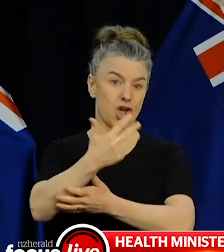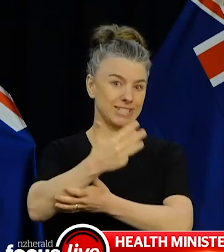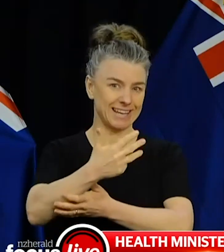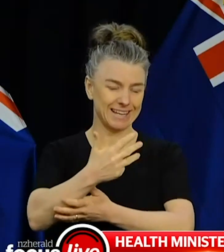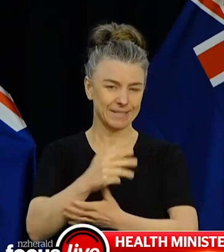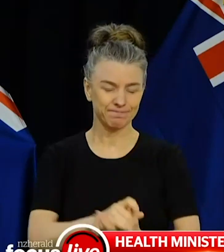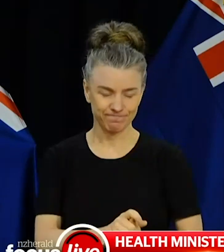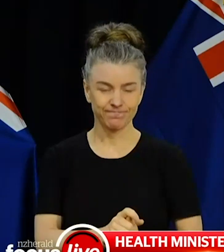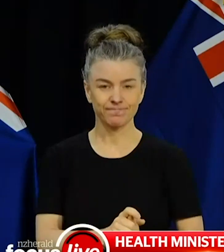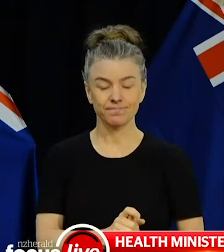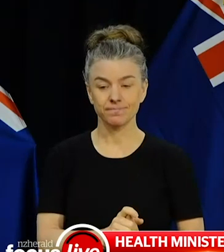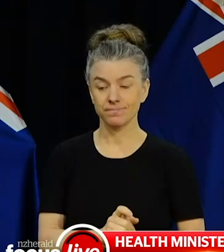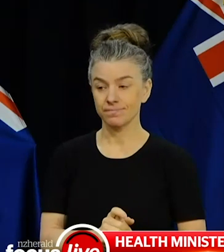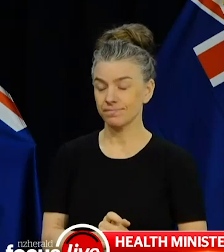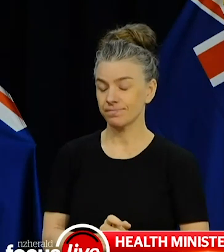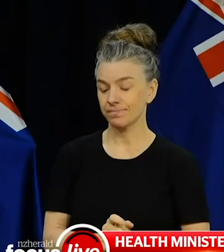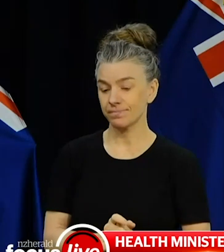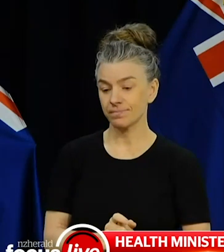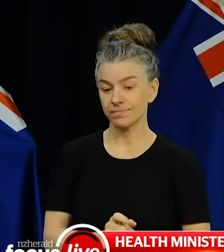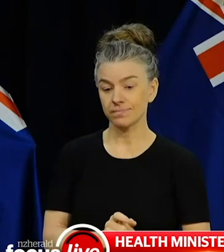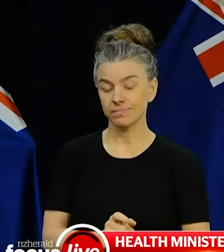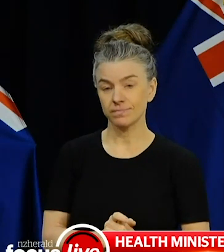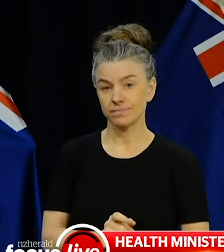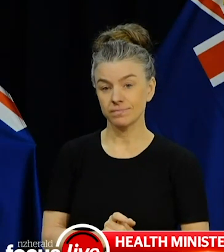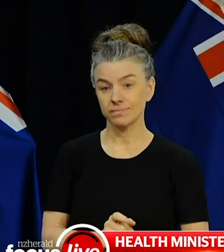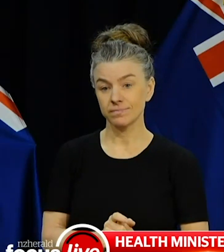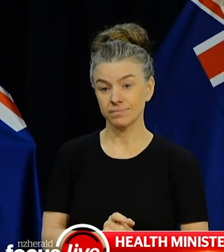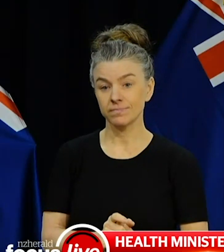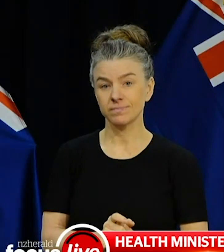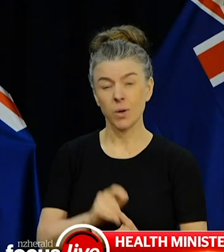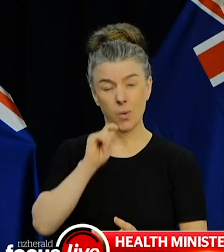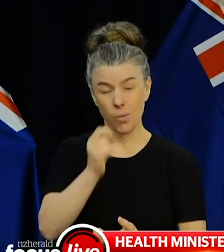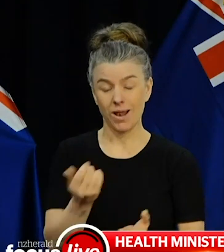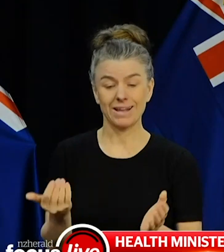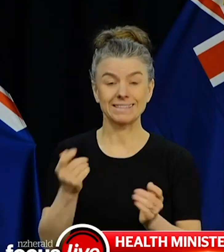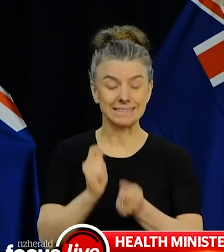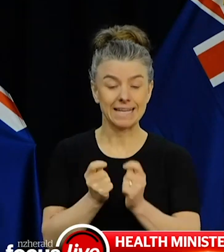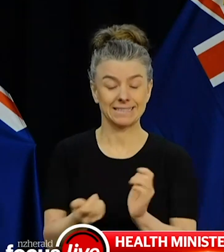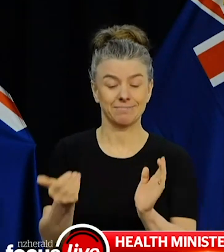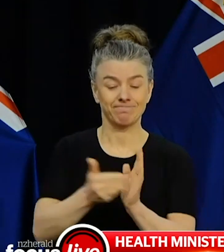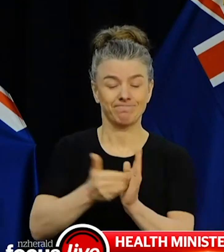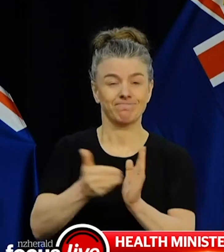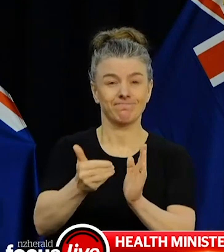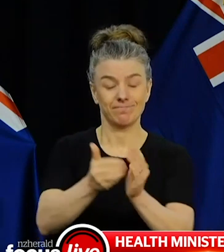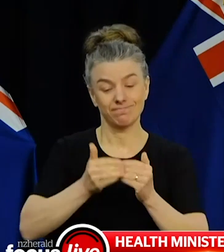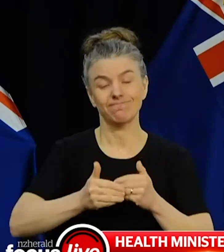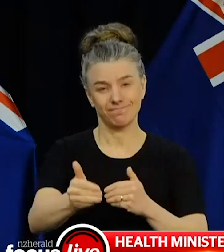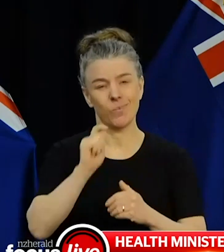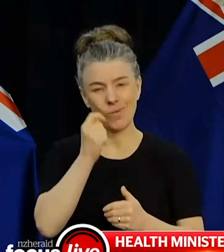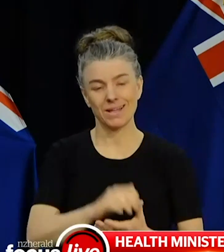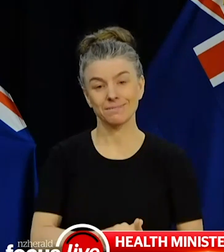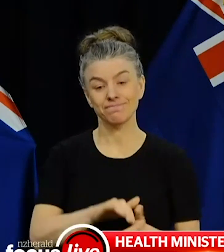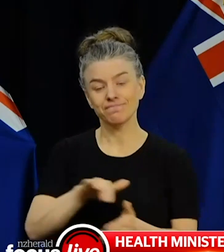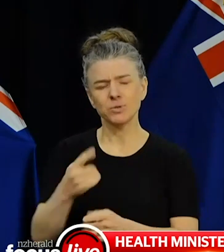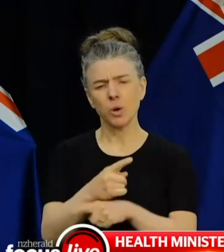424,719. And I am advised and reassured that these numbers will continue to increase over coming days. I'd like to make a few words